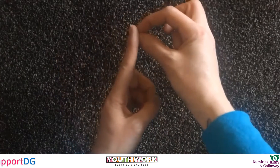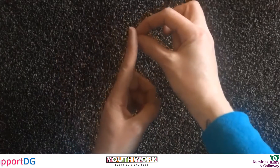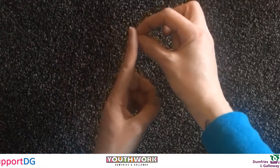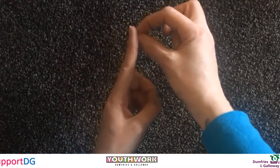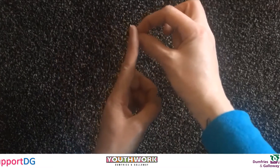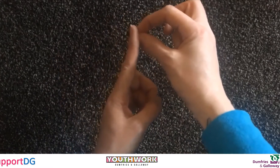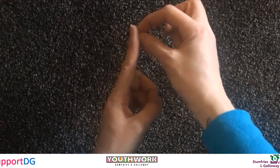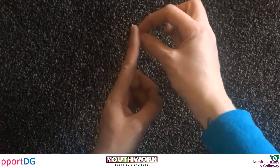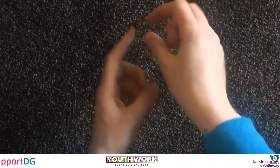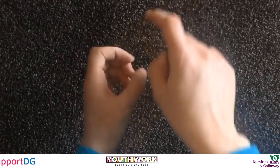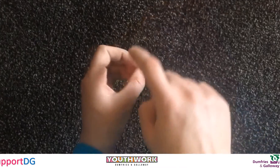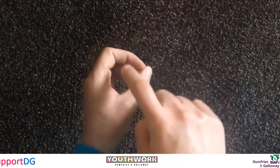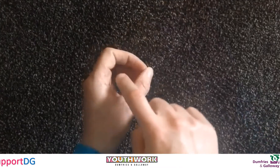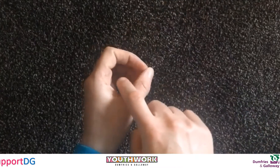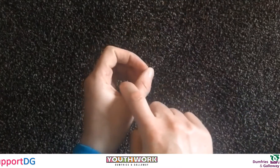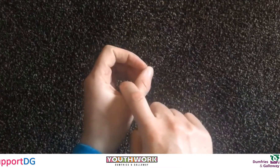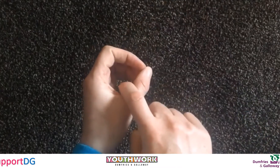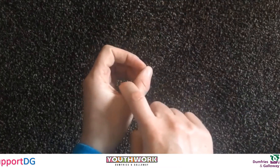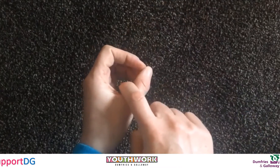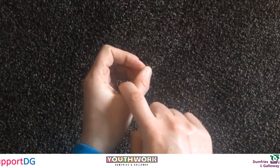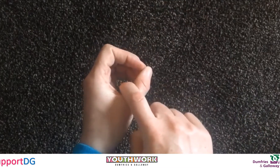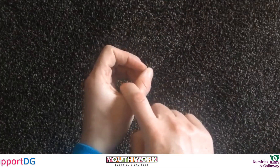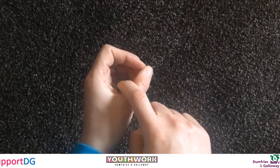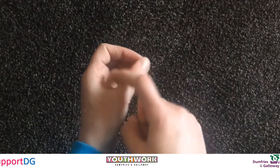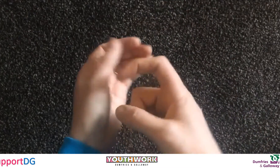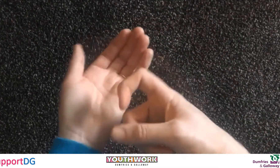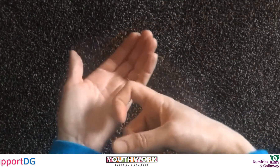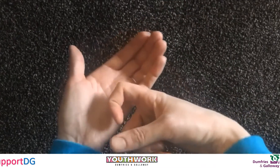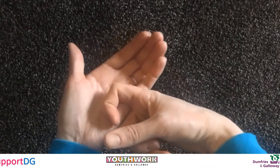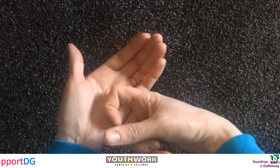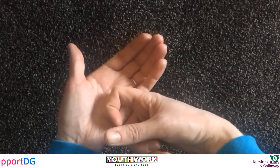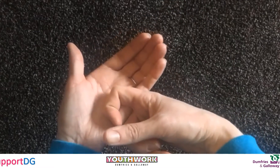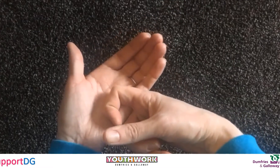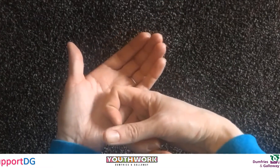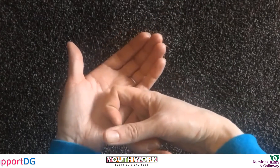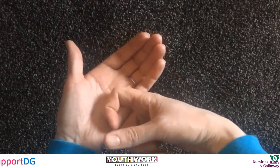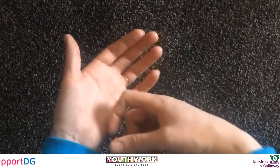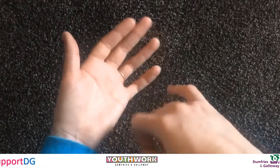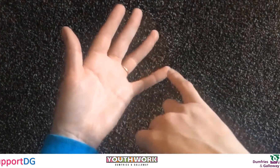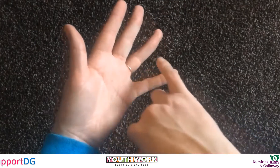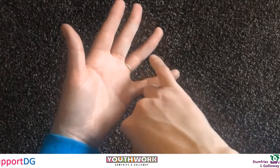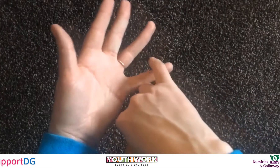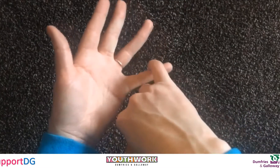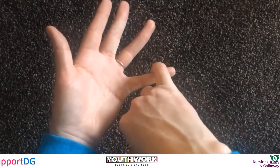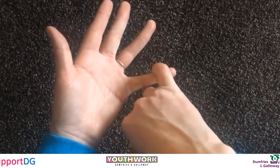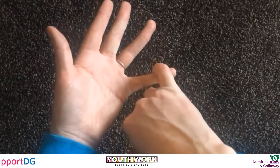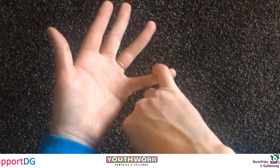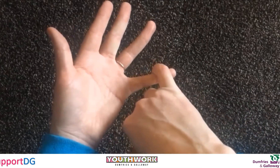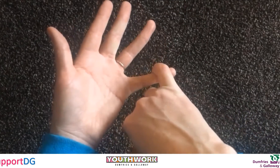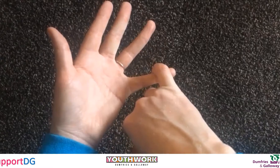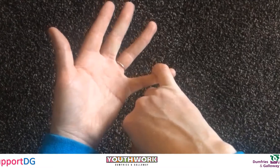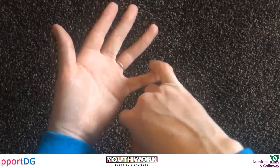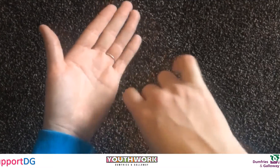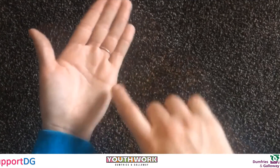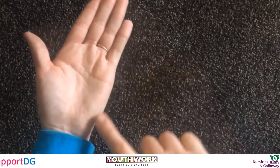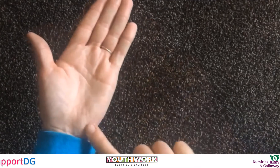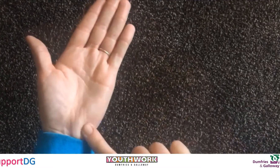P, Q, R, S,